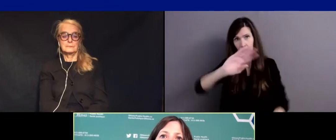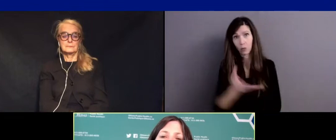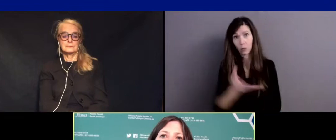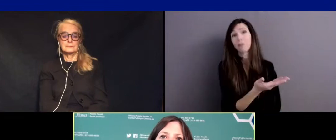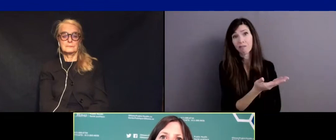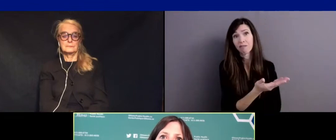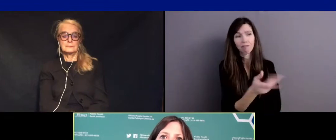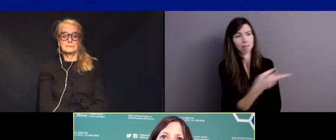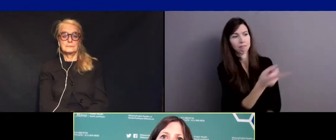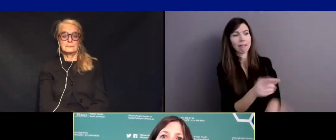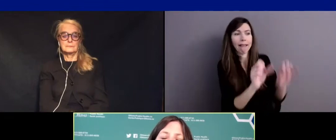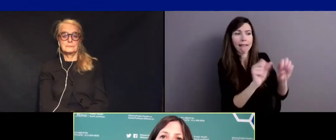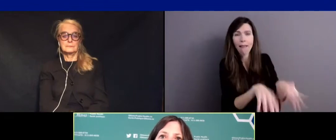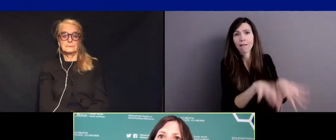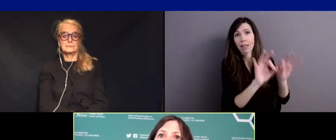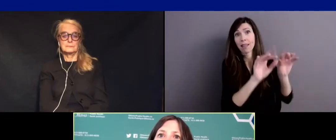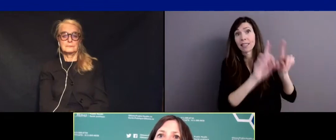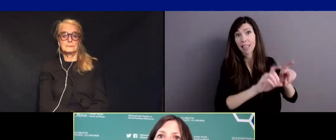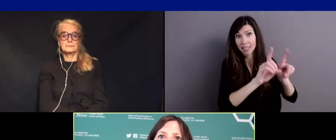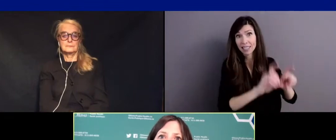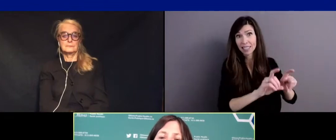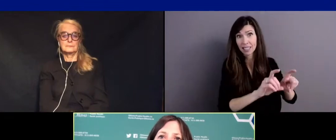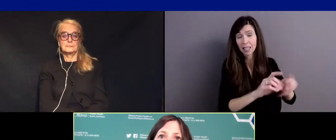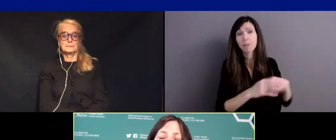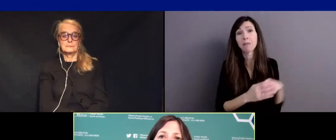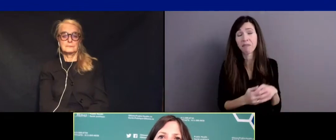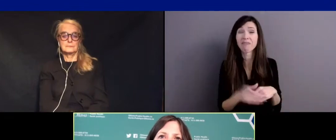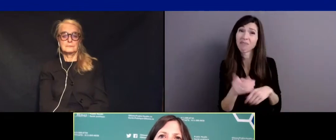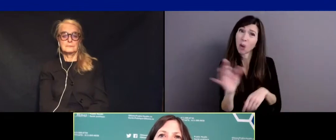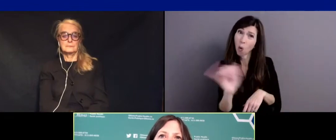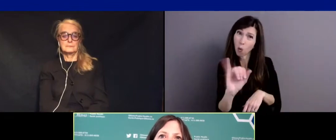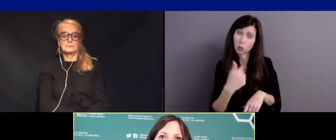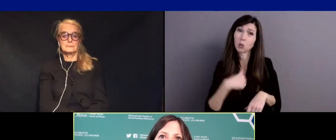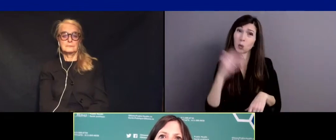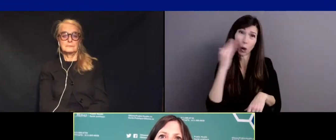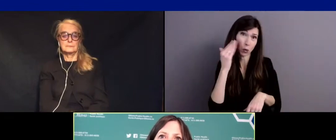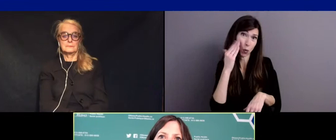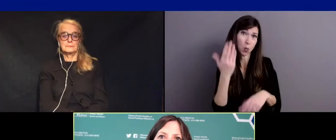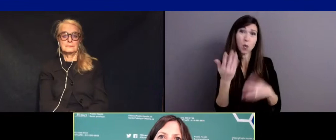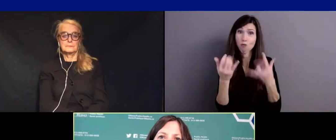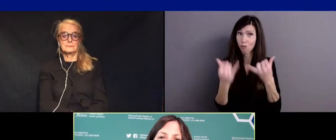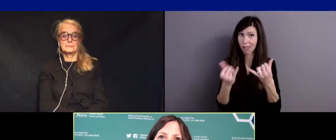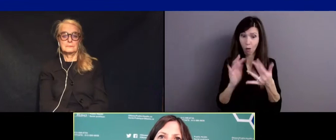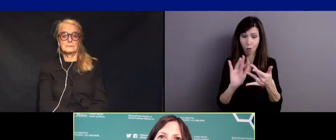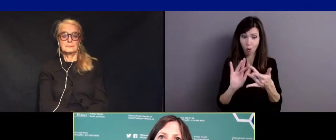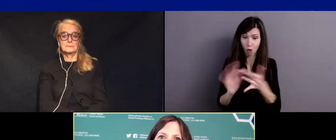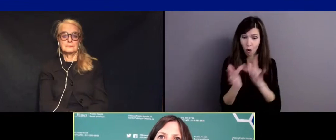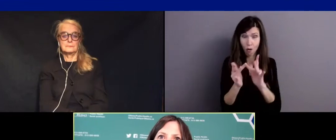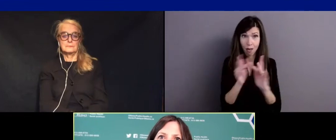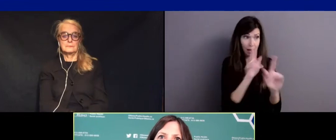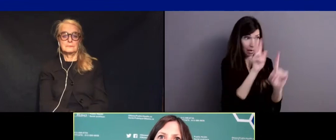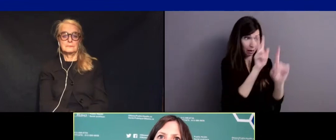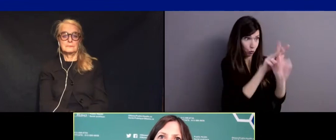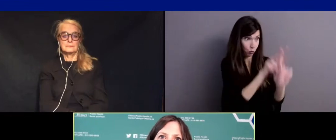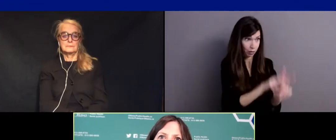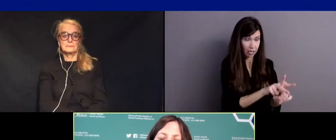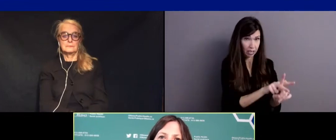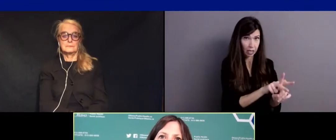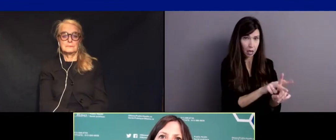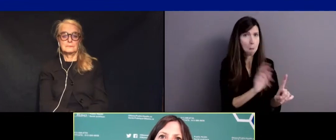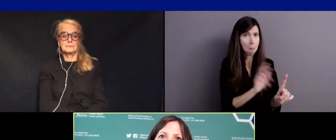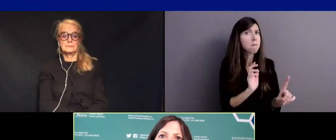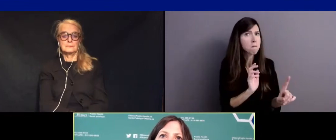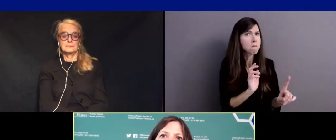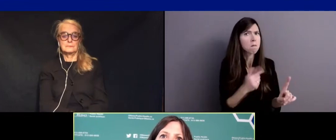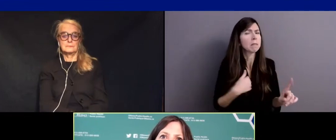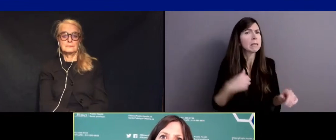move to the online booking has disadvantaged some populations. That's not clear yet. We haven't seen a significant change,